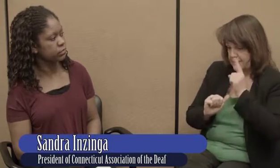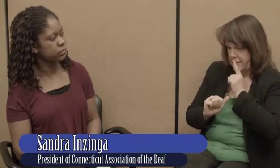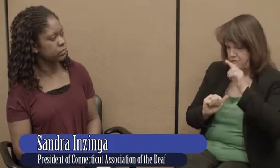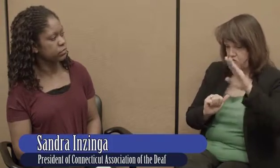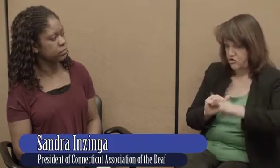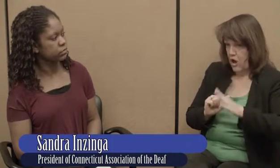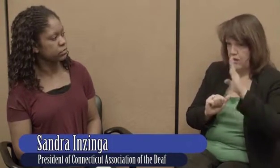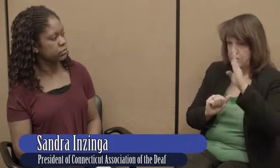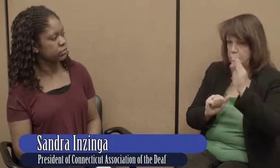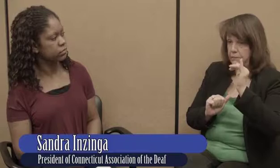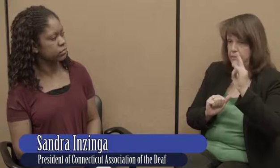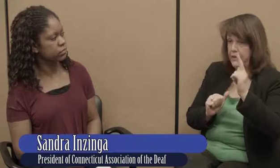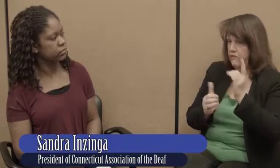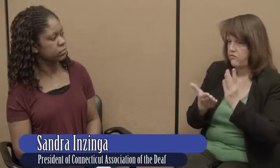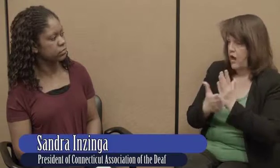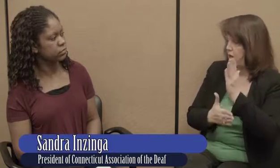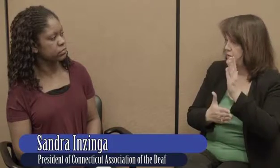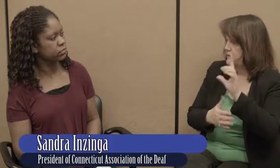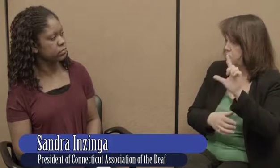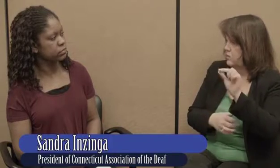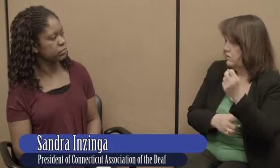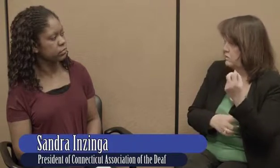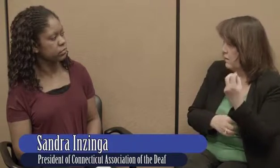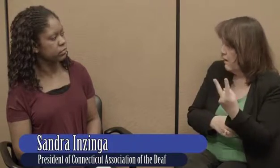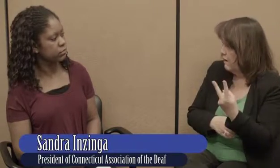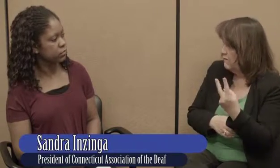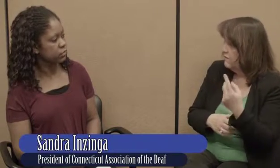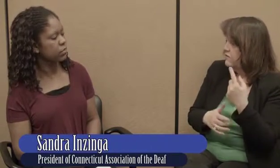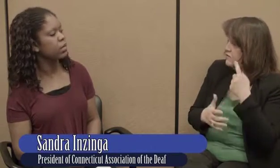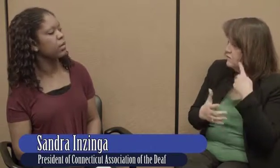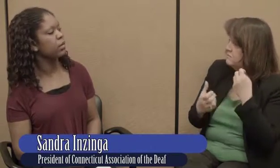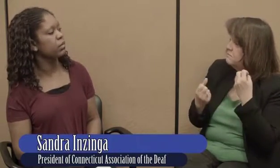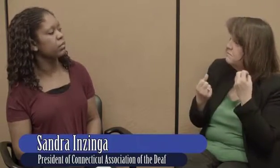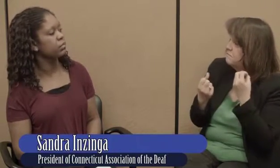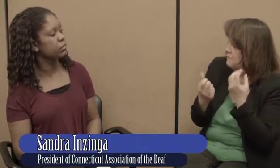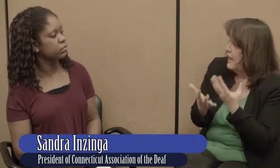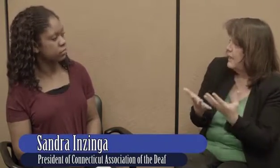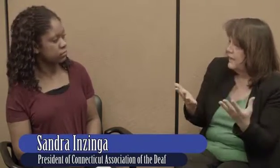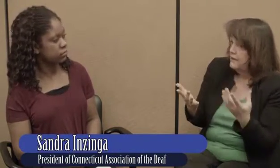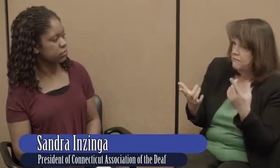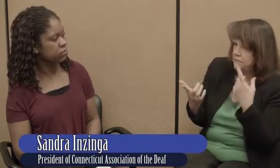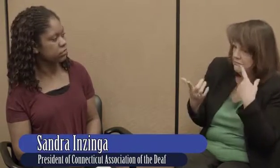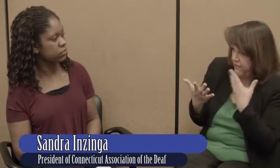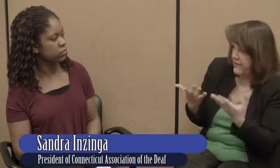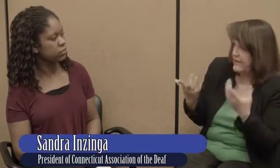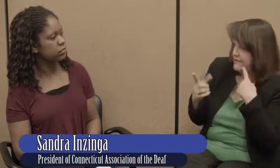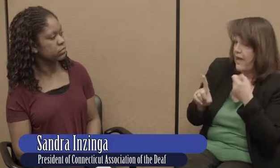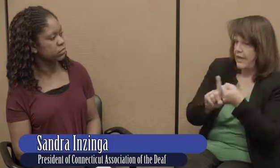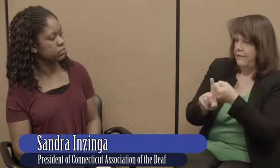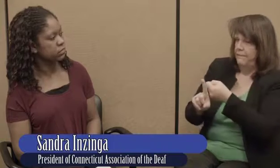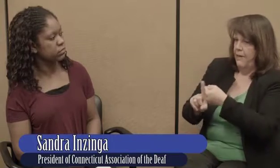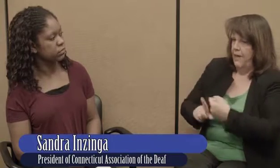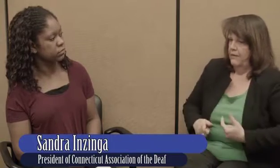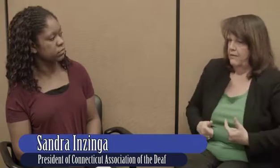And we passed the Deaf Child Bill of Rights in 2012, and many, many different things